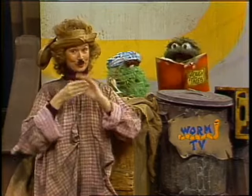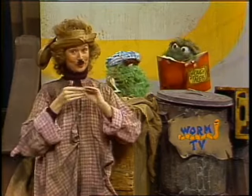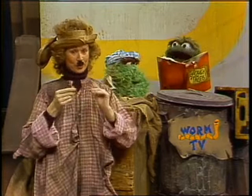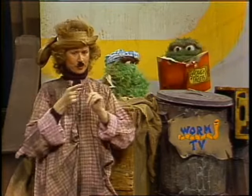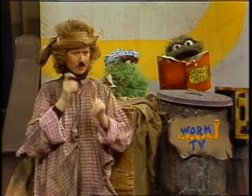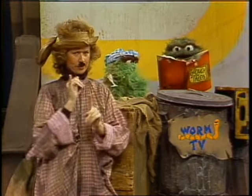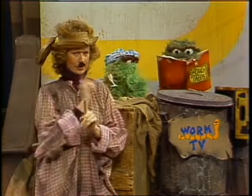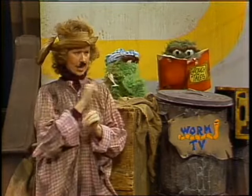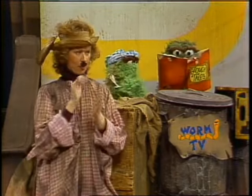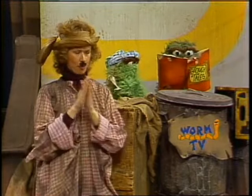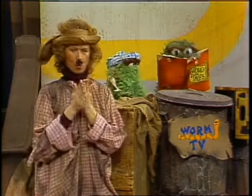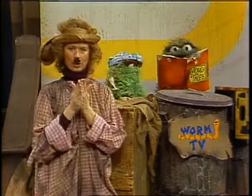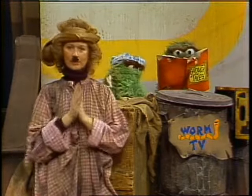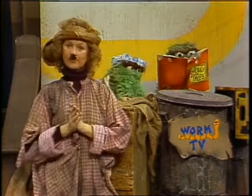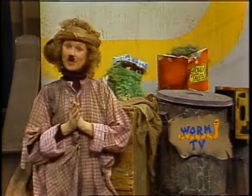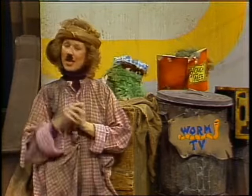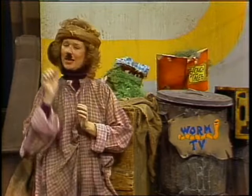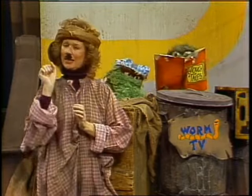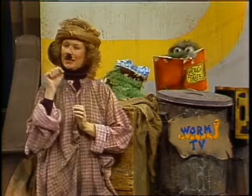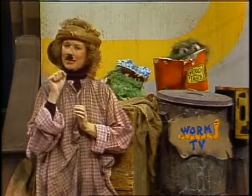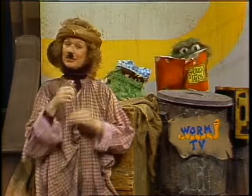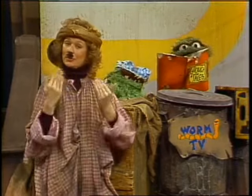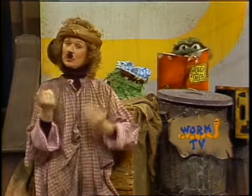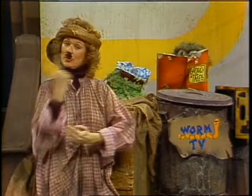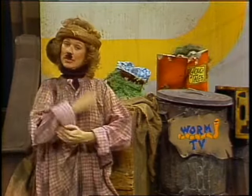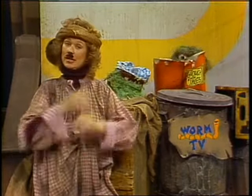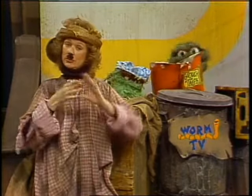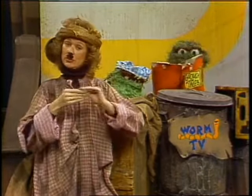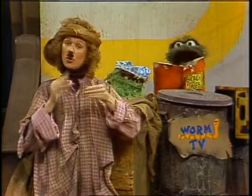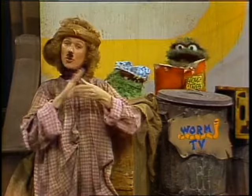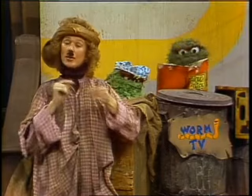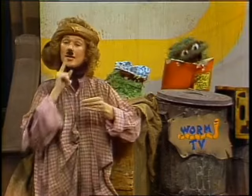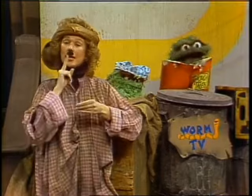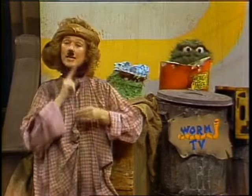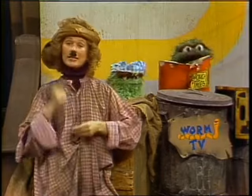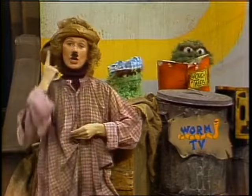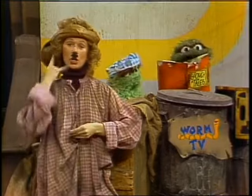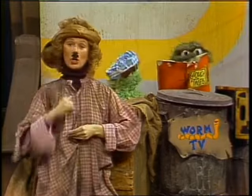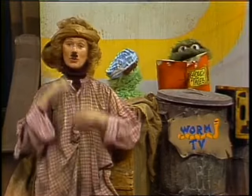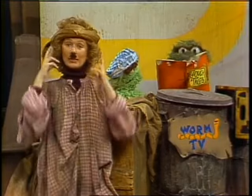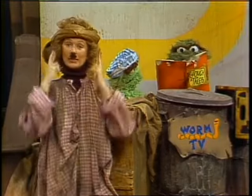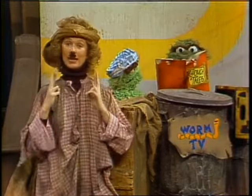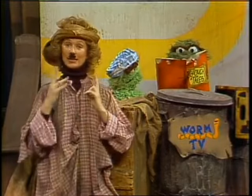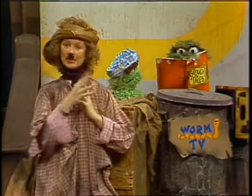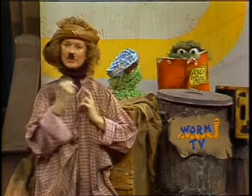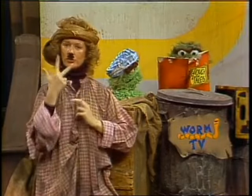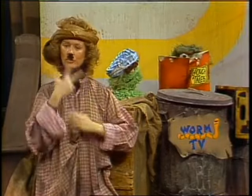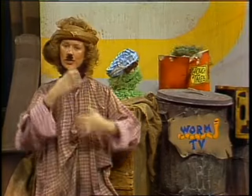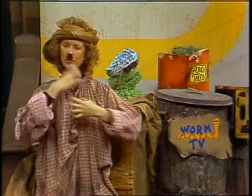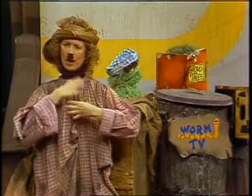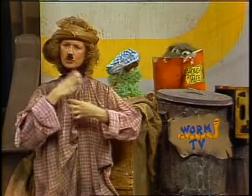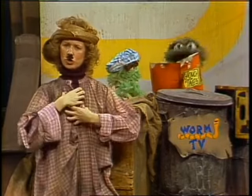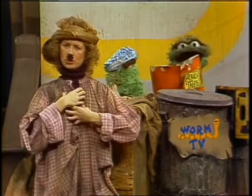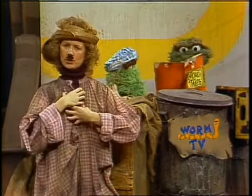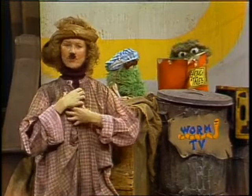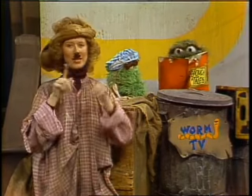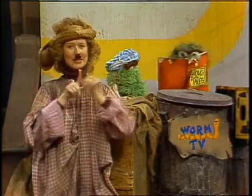this book. Yes, today's story is Goldilocks and the Three Grouches, starring your Uncle